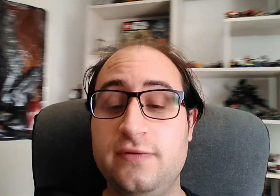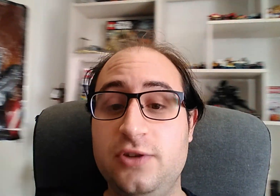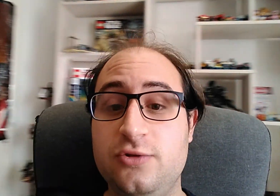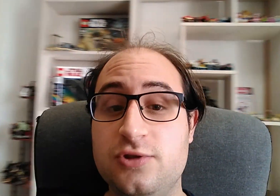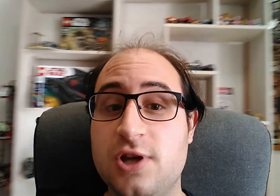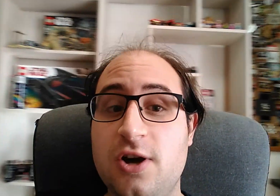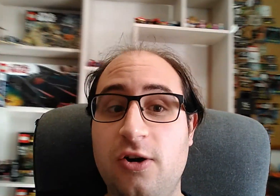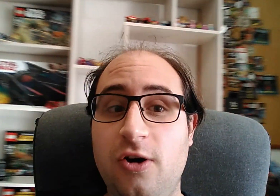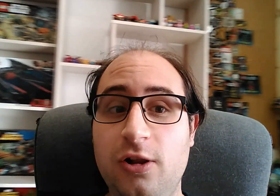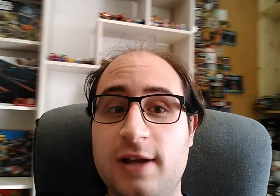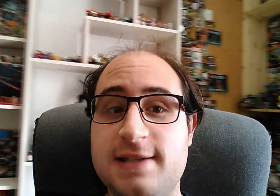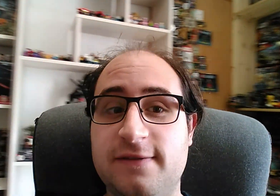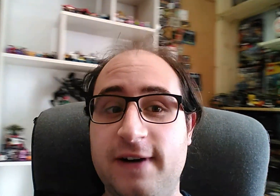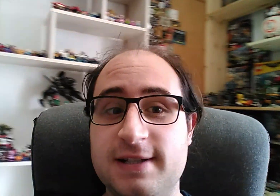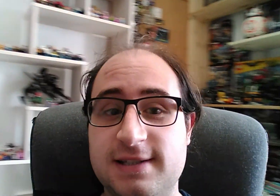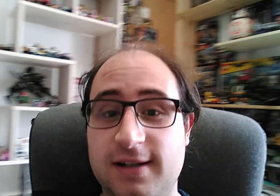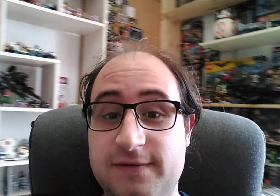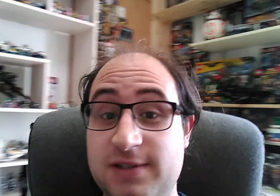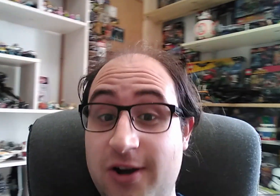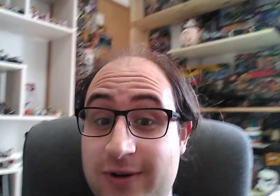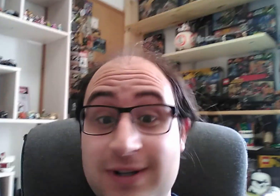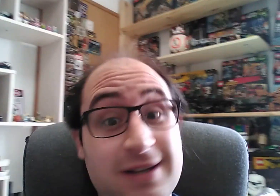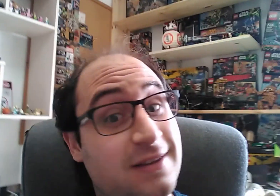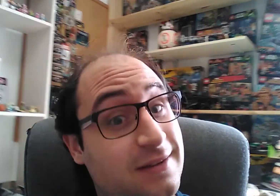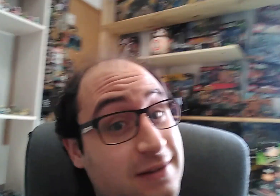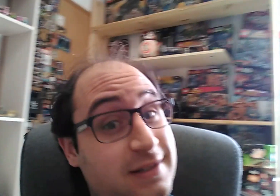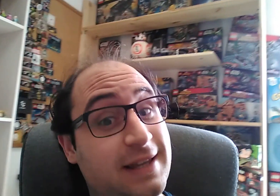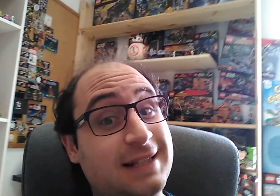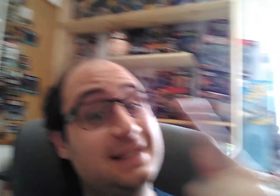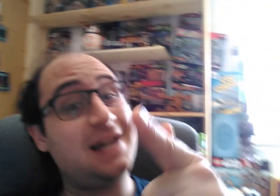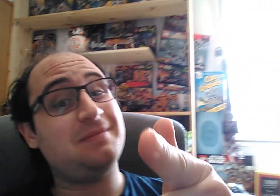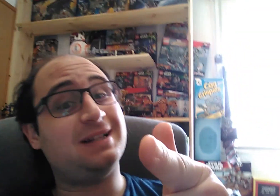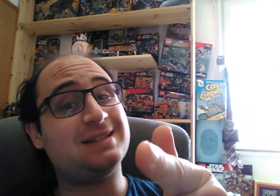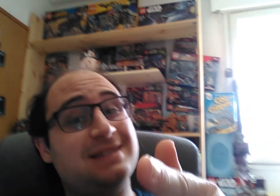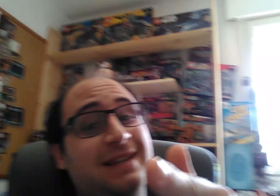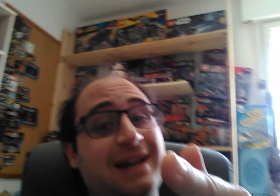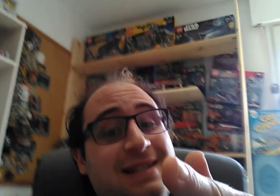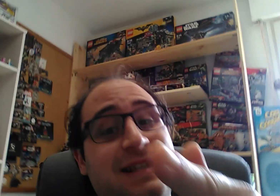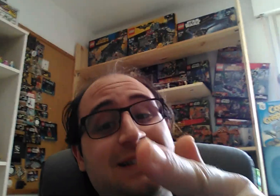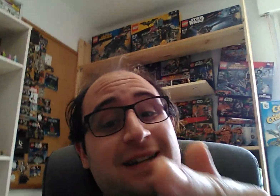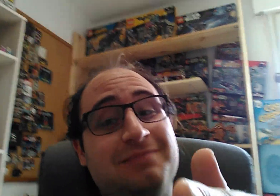reviews, all kinds of fun stuff. So, until next time, I'll see you guys next time.